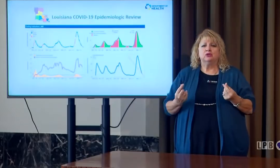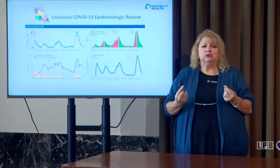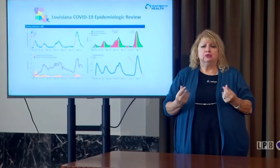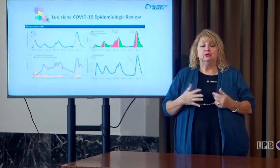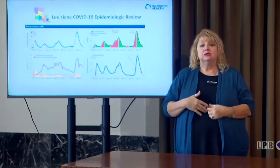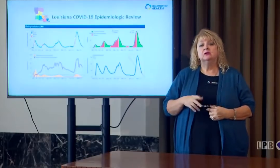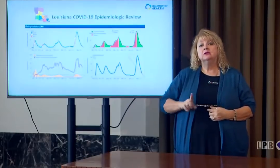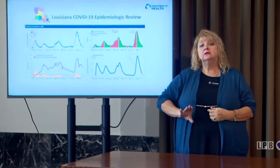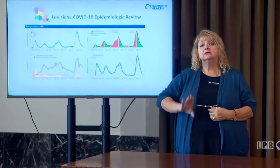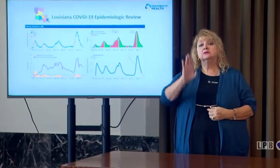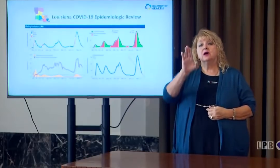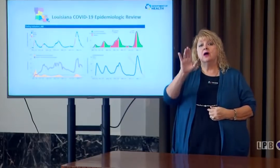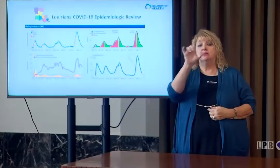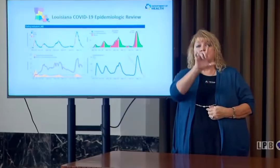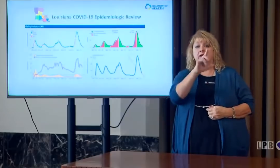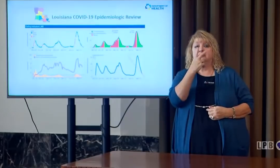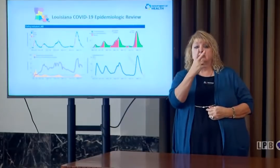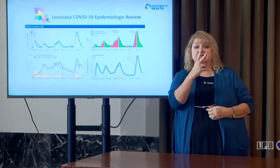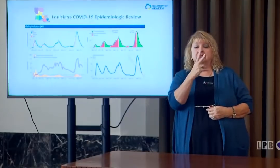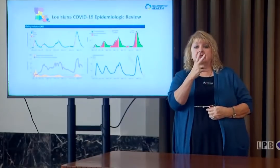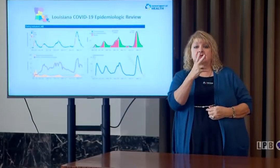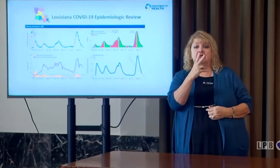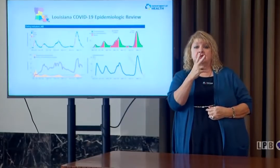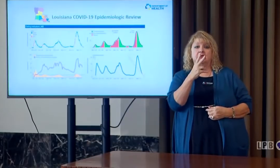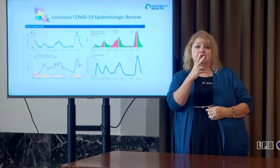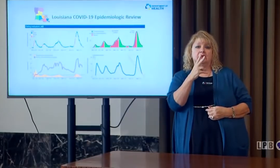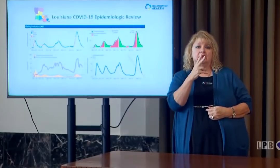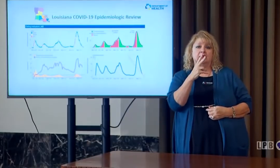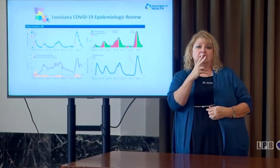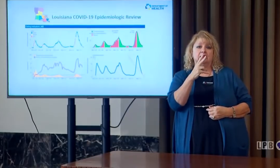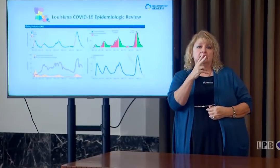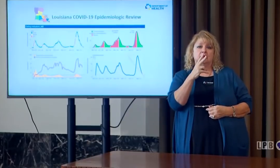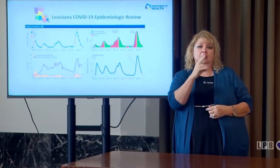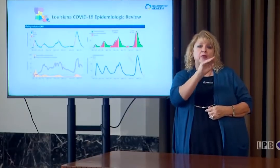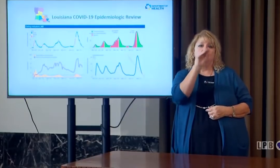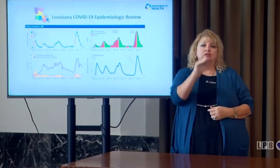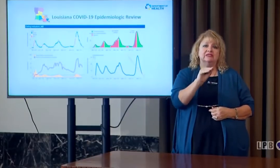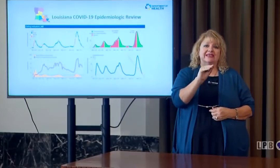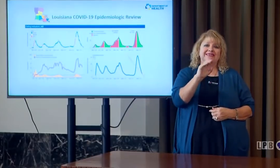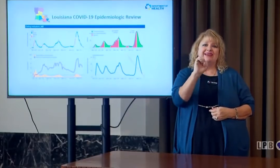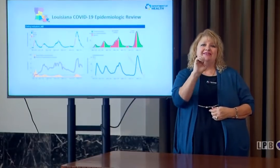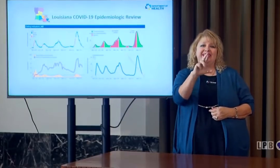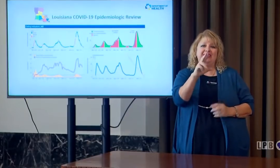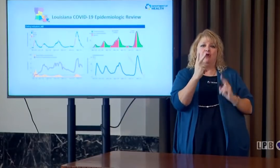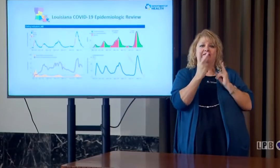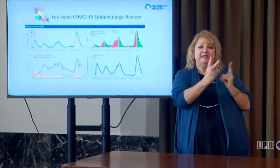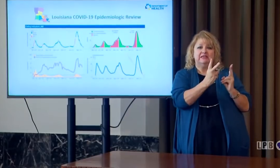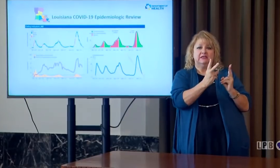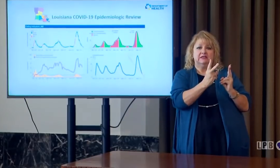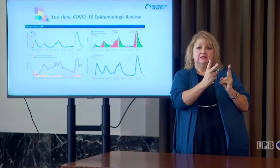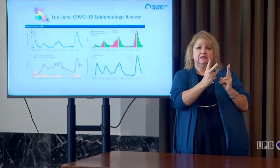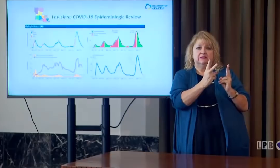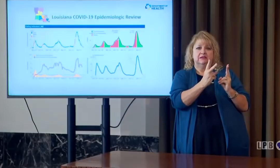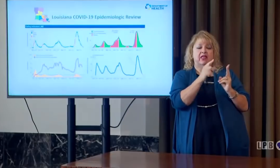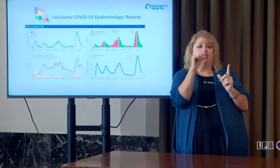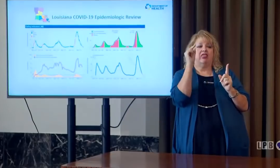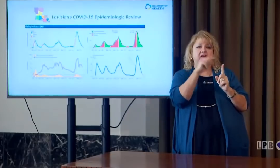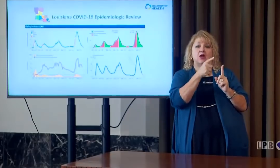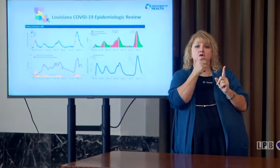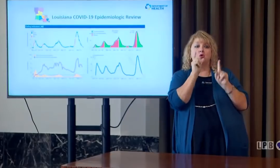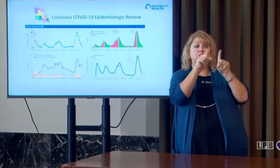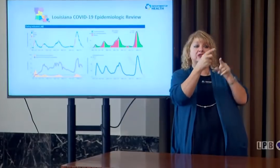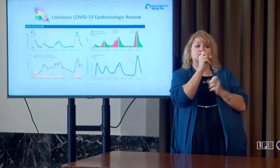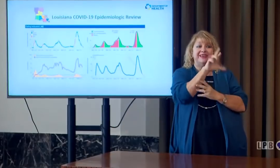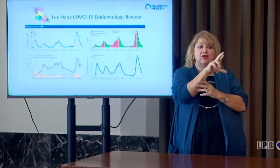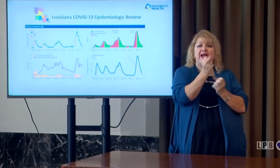top left, you'll see a graph showing COVID-like illness. This is the percent of ER visits across the state that are attributable to patients